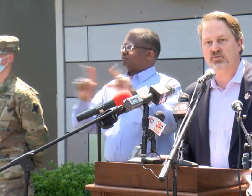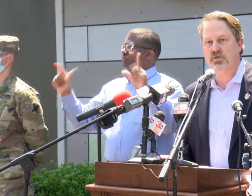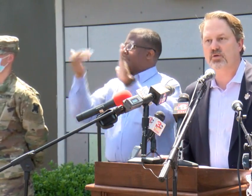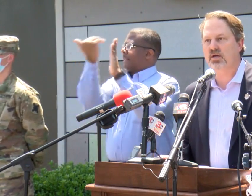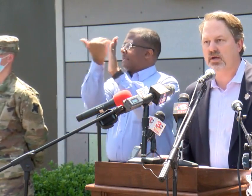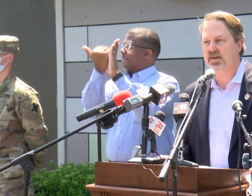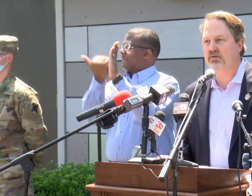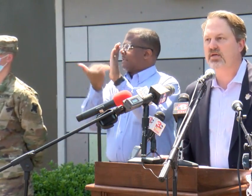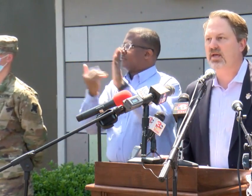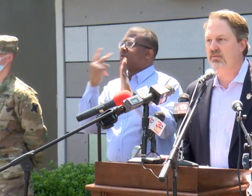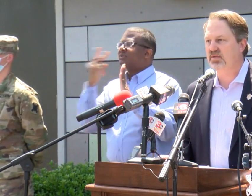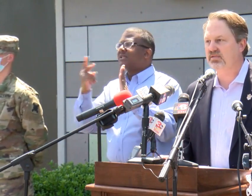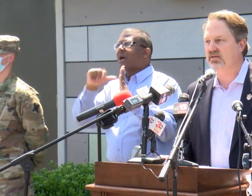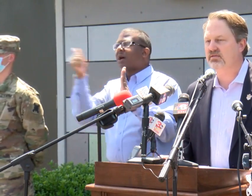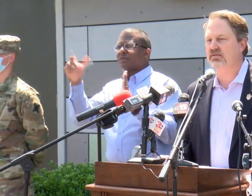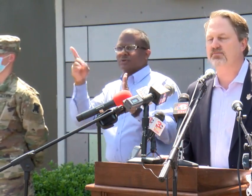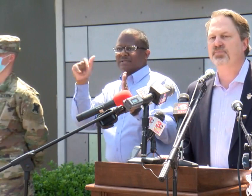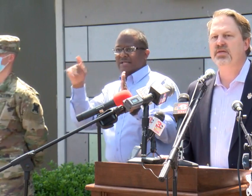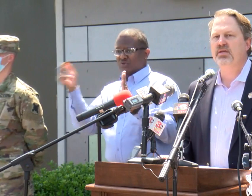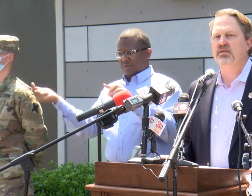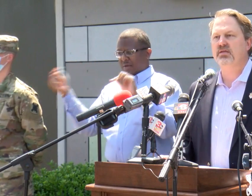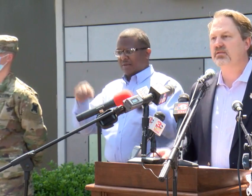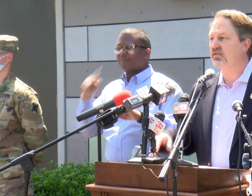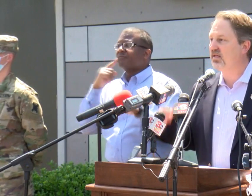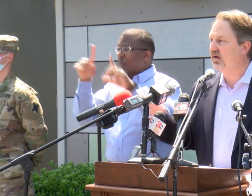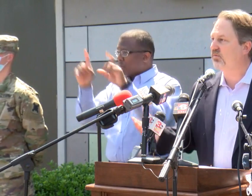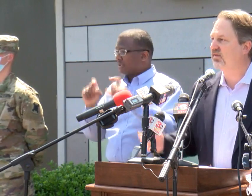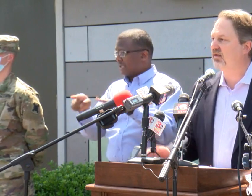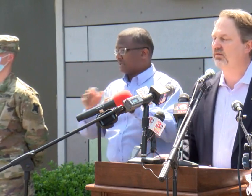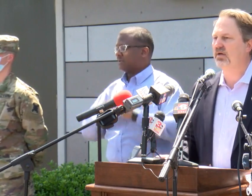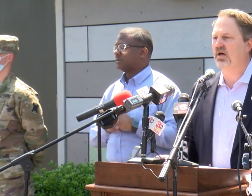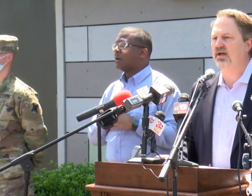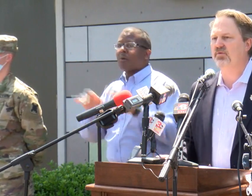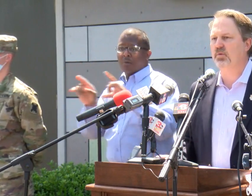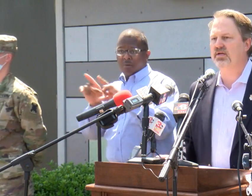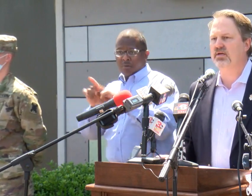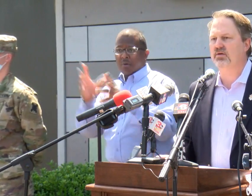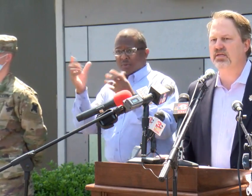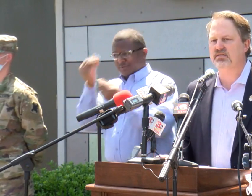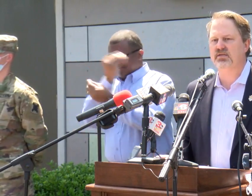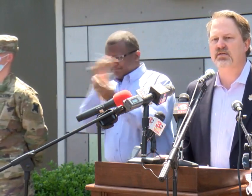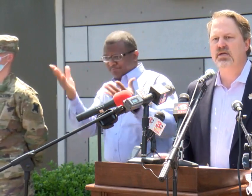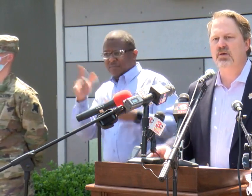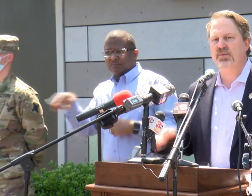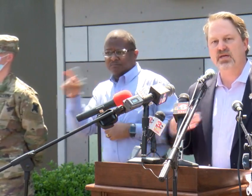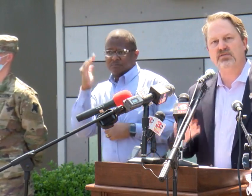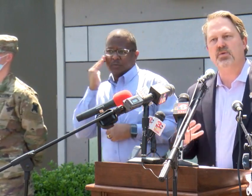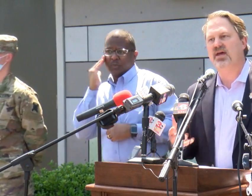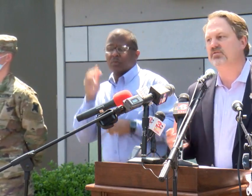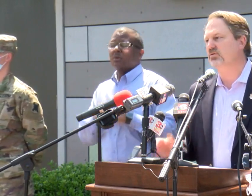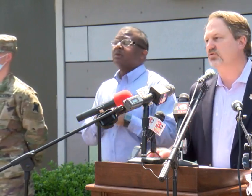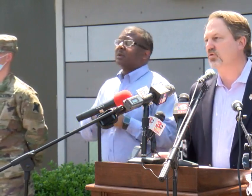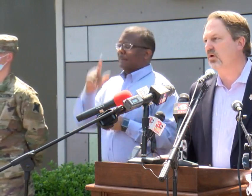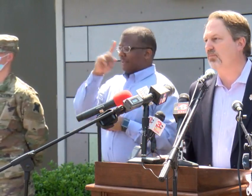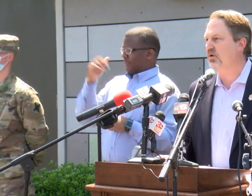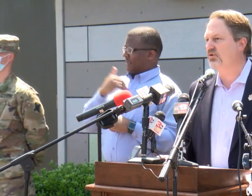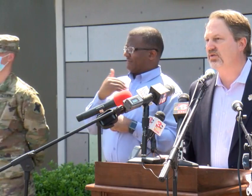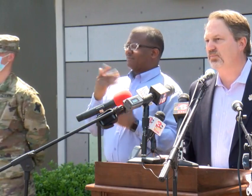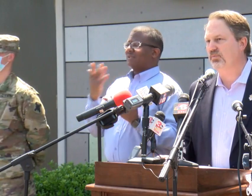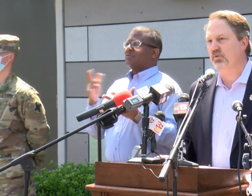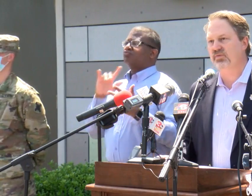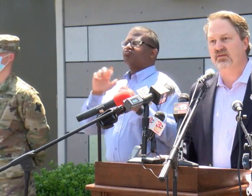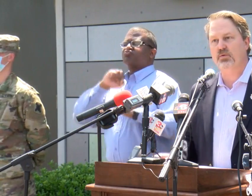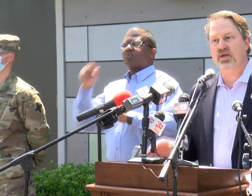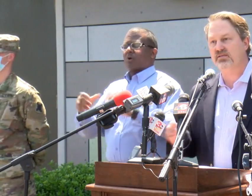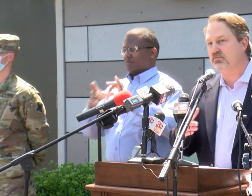future dates where you can come out and be tested. The other thing that I will tell everyone here is that because we have such a strong